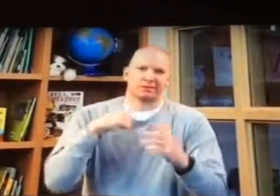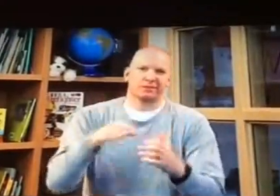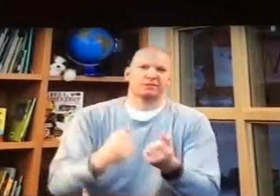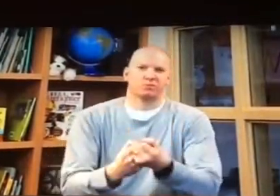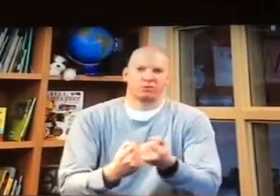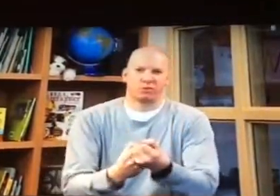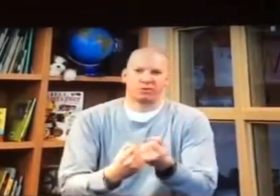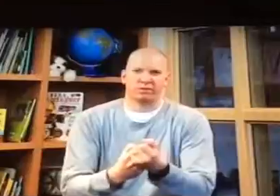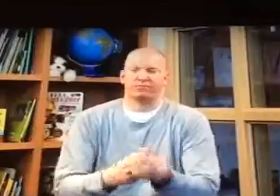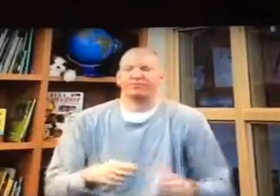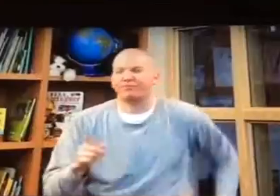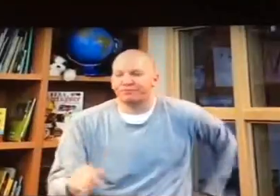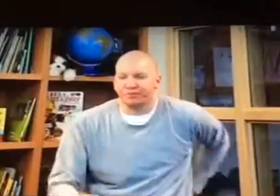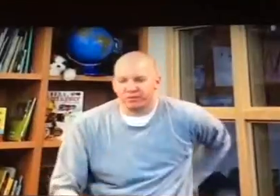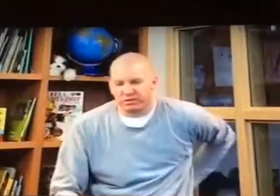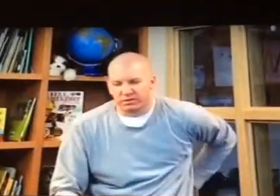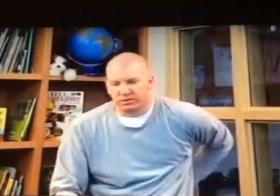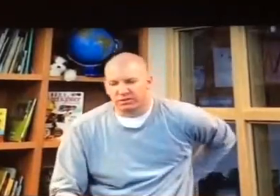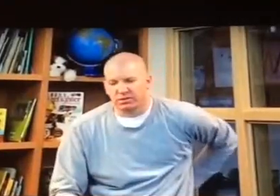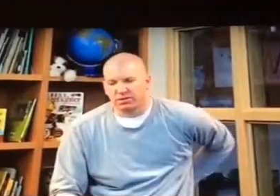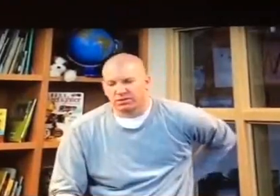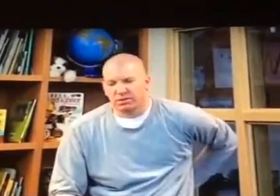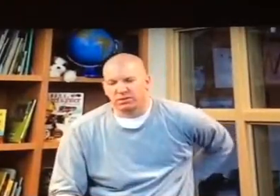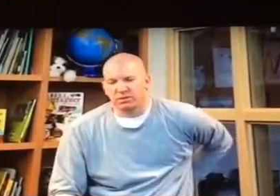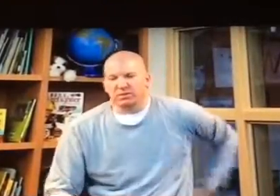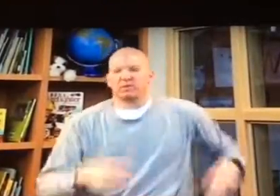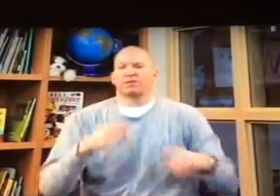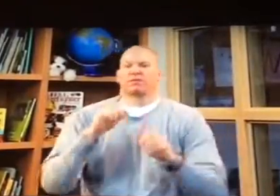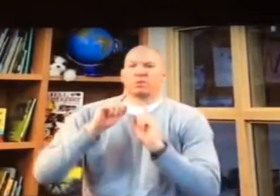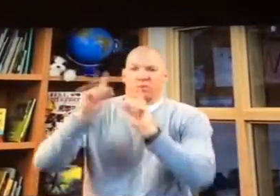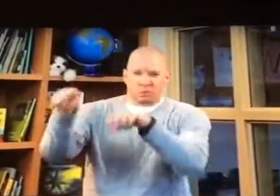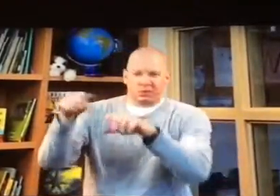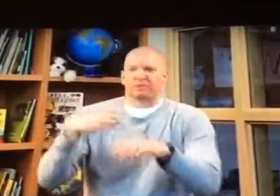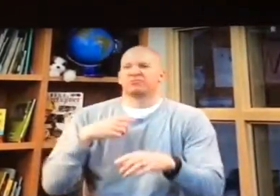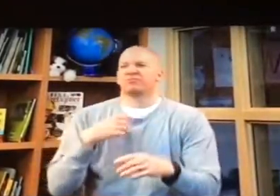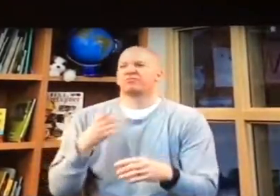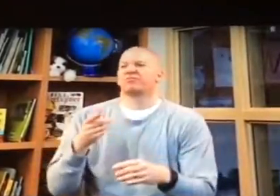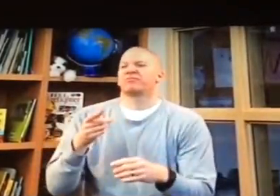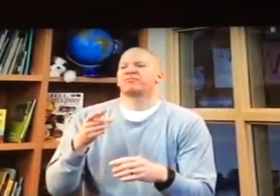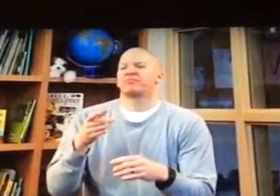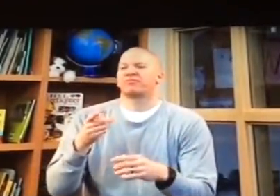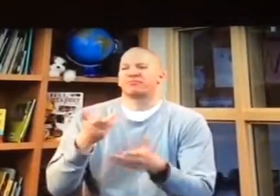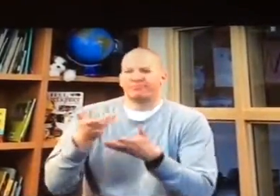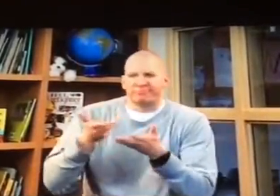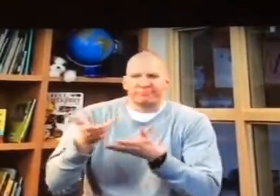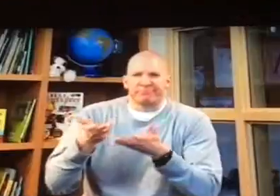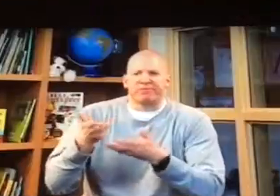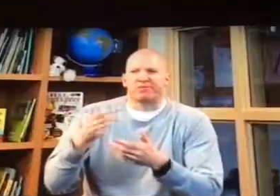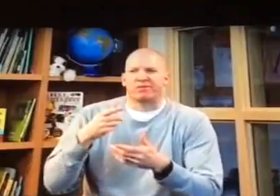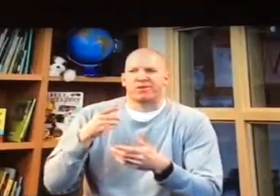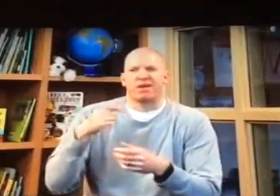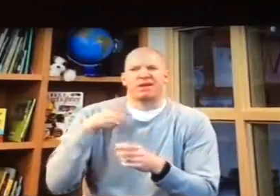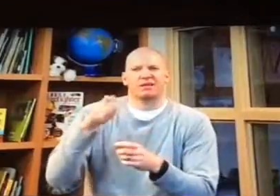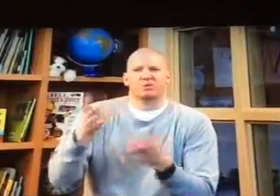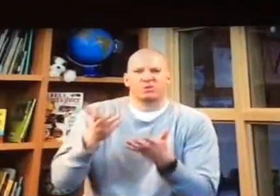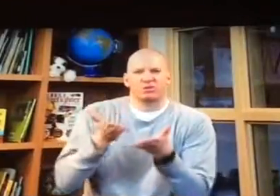follow the rules, but I realized, that there was these support systems that I had. So I went ahead and went to the office and talked with